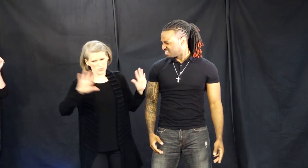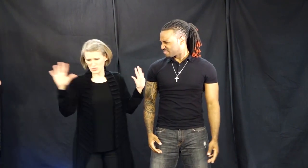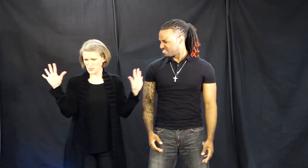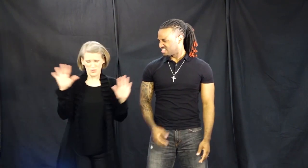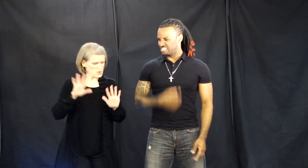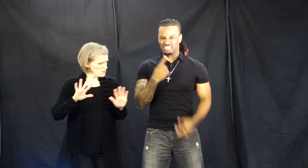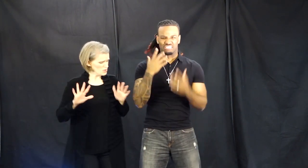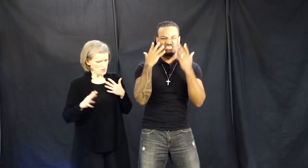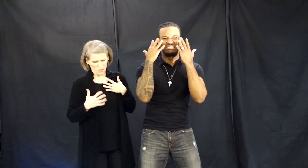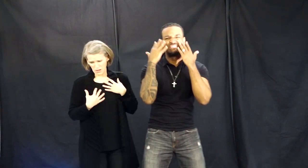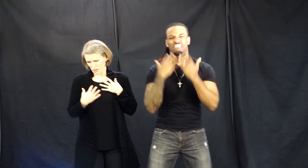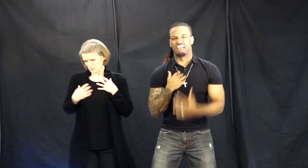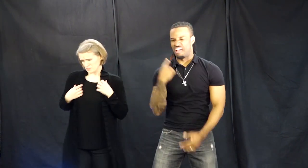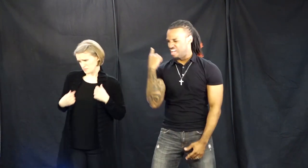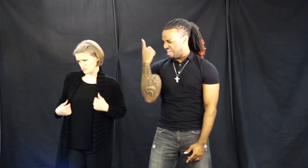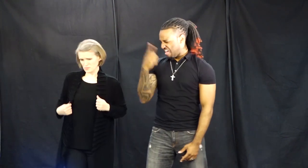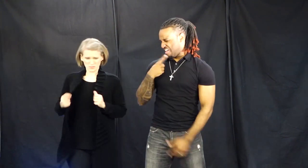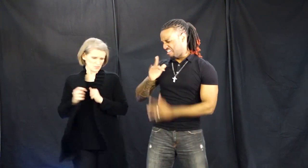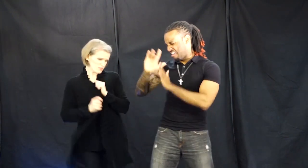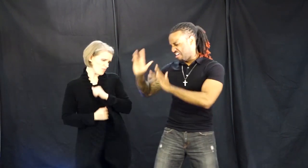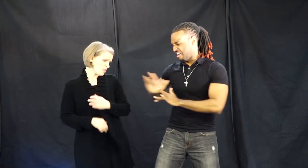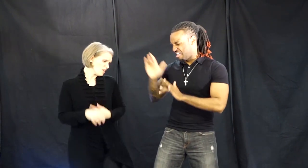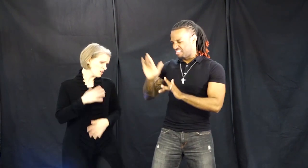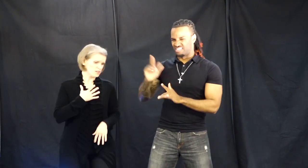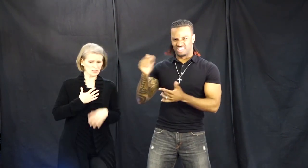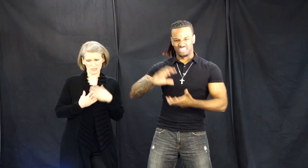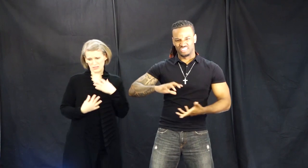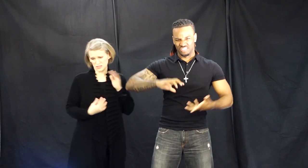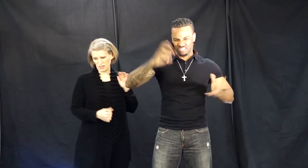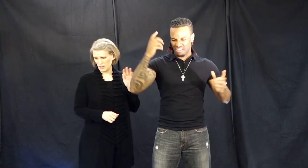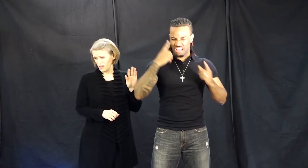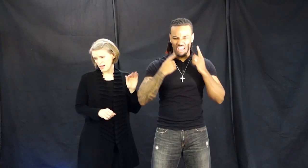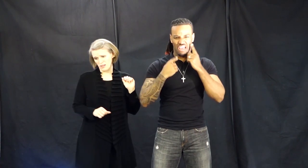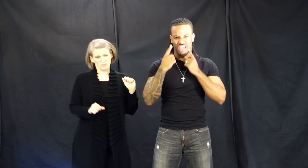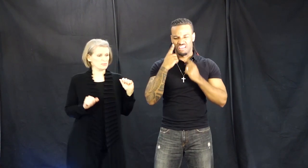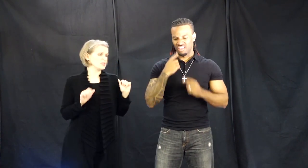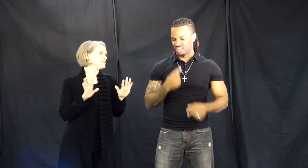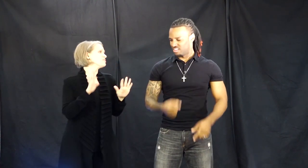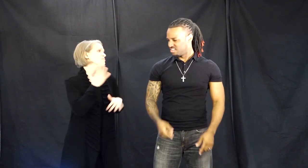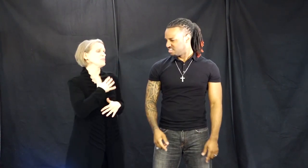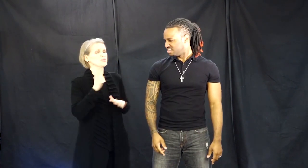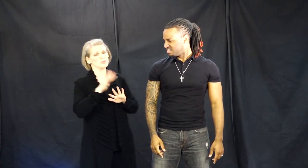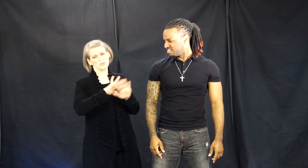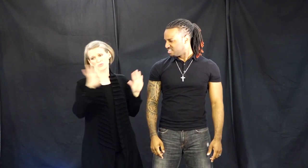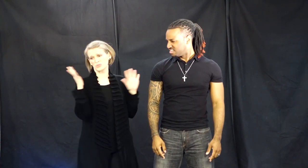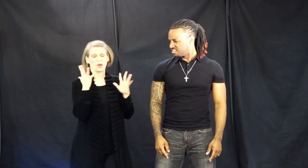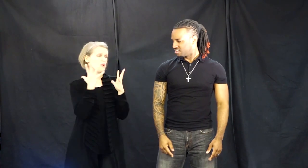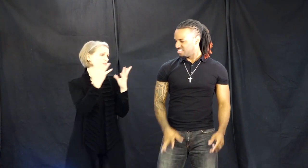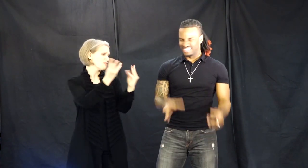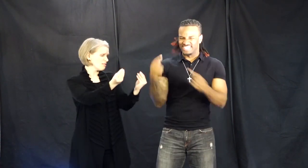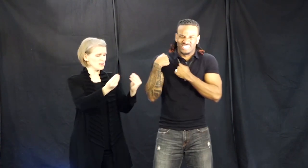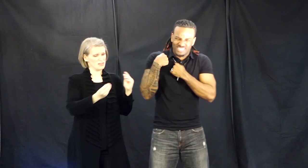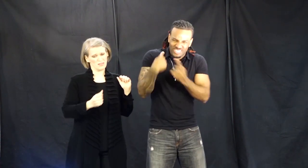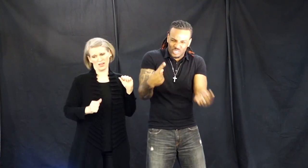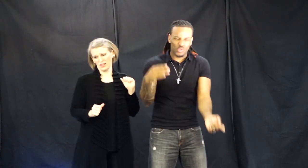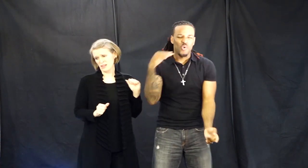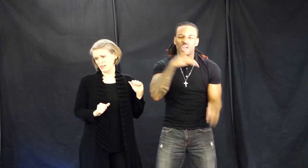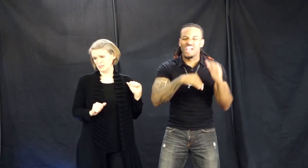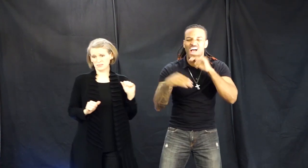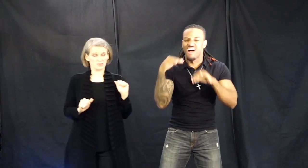sir. Dressed apologetic, a mess. She looked pathetic, she cried. Please don't go, sir. So what's your full story, you said? I